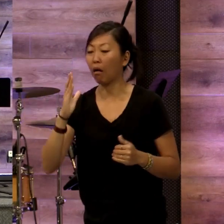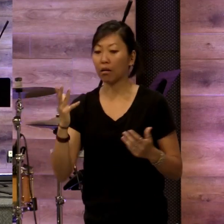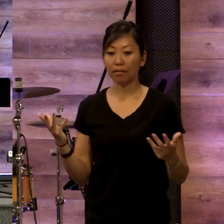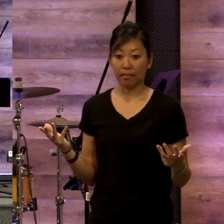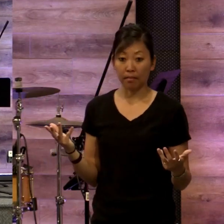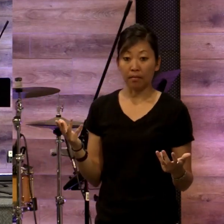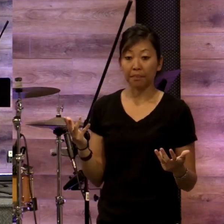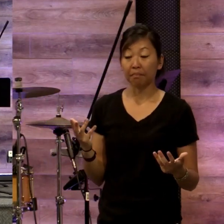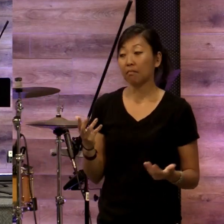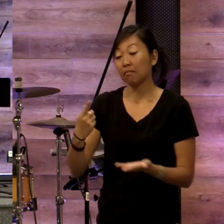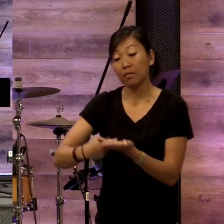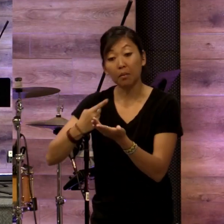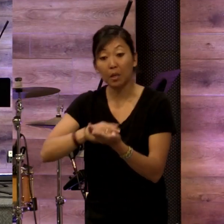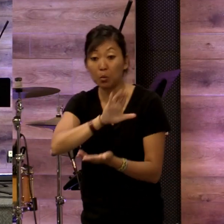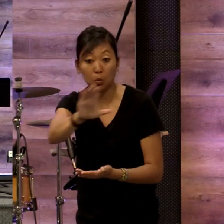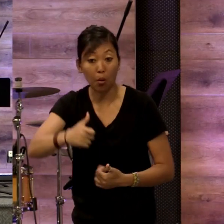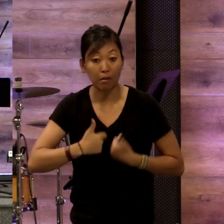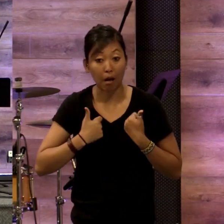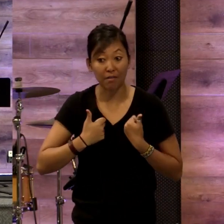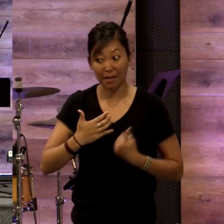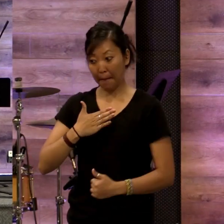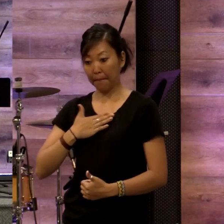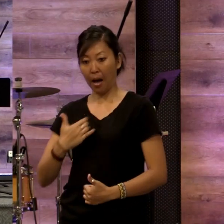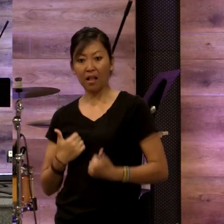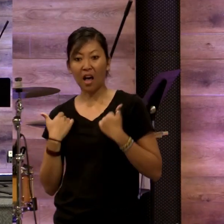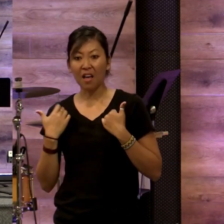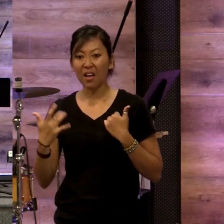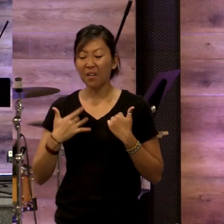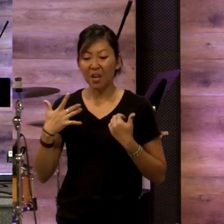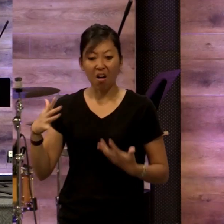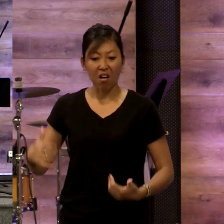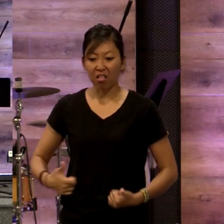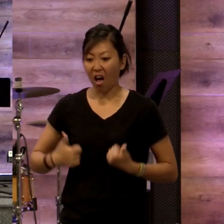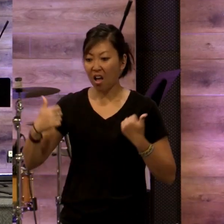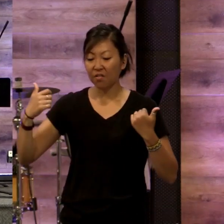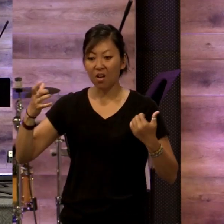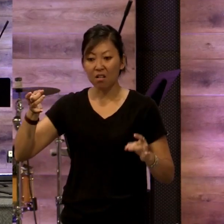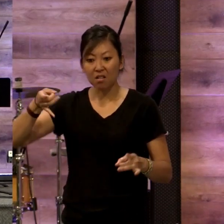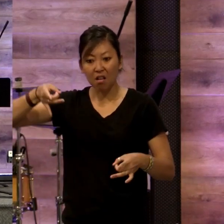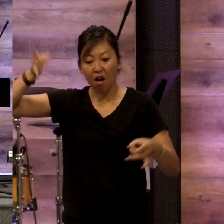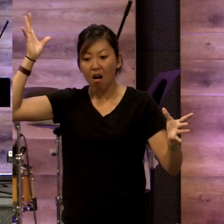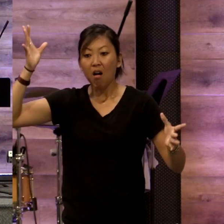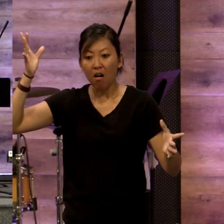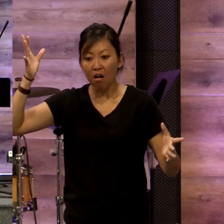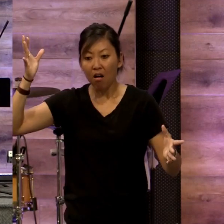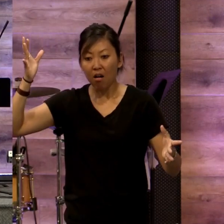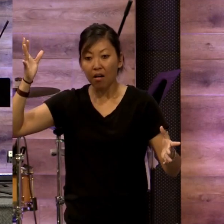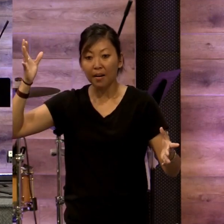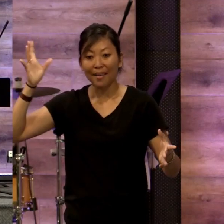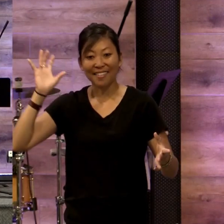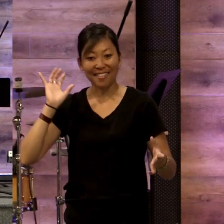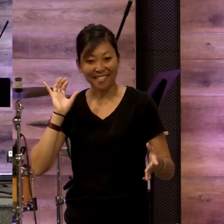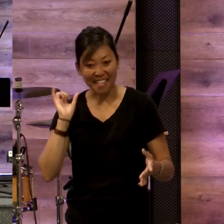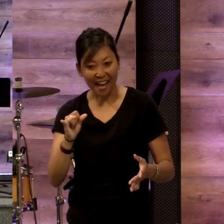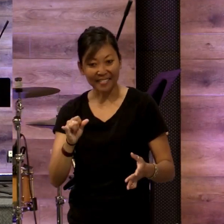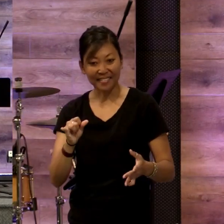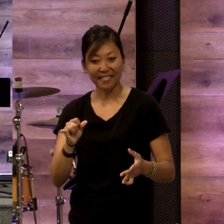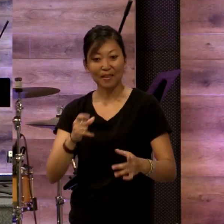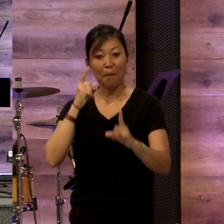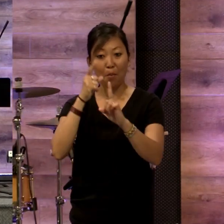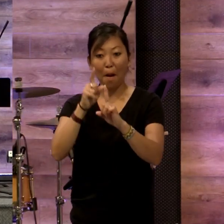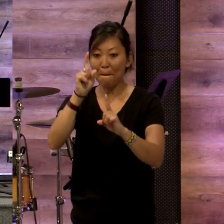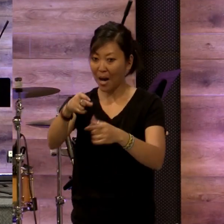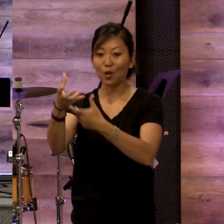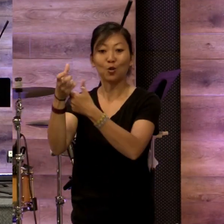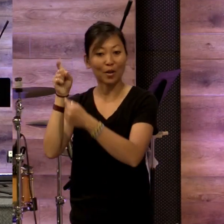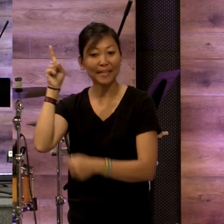life and my life where it just doesn't make sense. And therein becomes the crucible, doesn't it? It's not